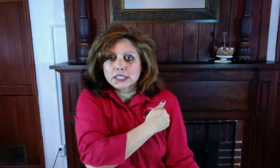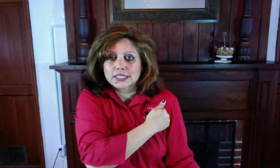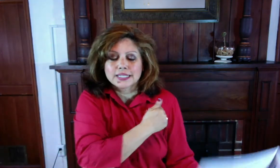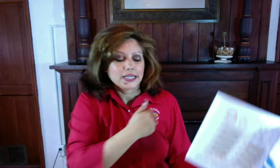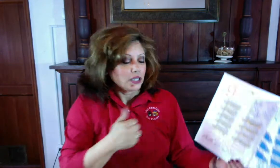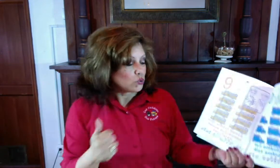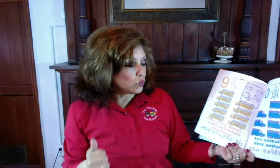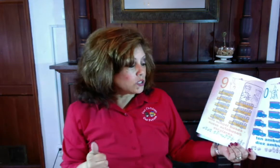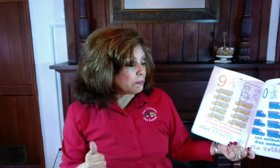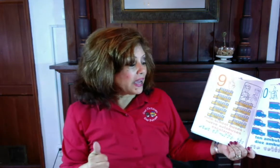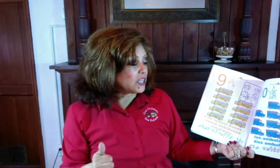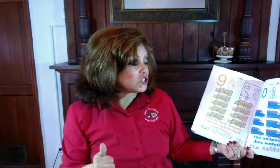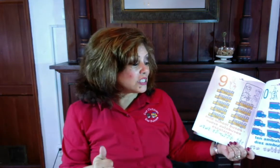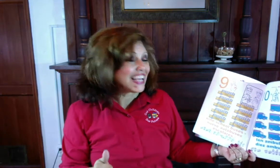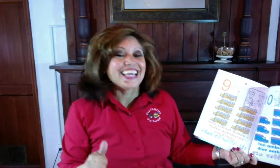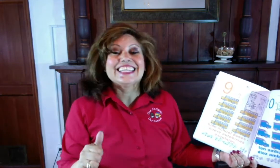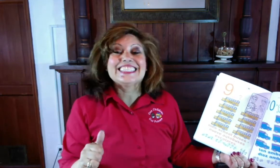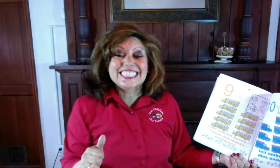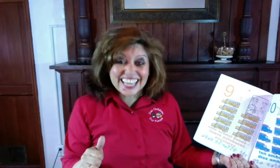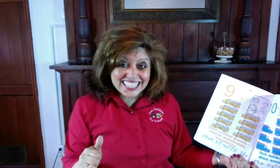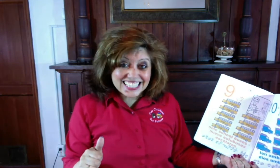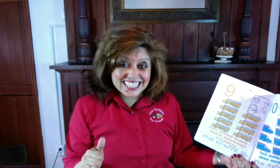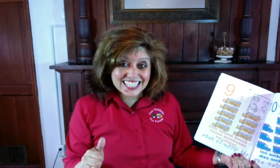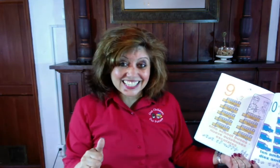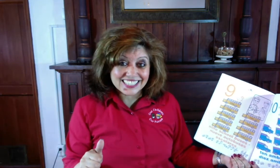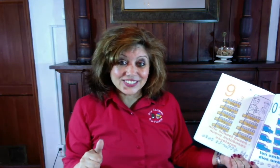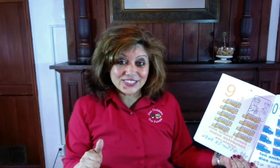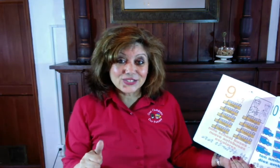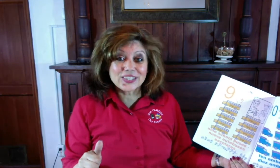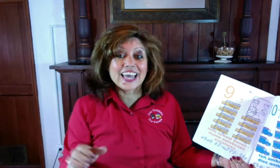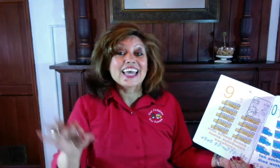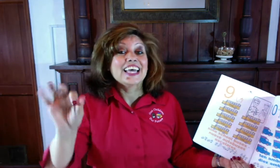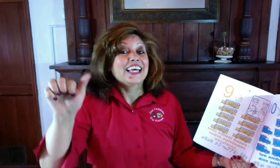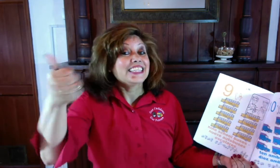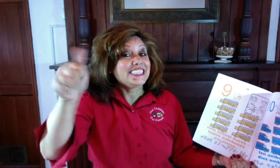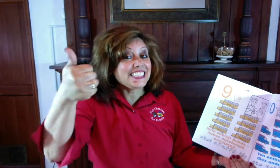ambulance. So in Spanish is 10. So let's do that. 10